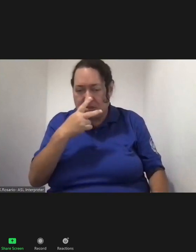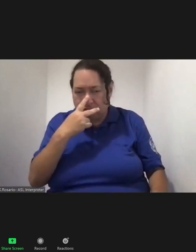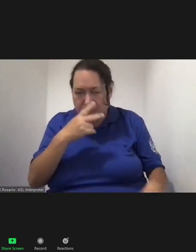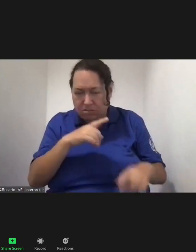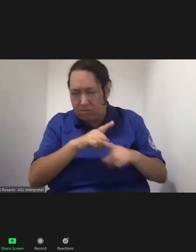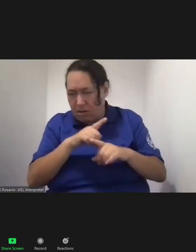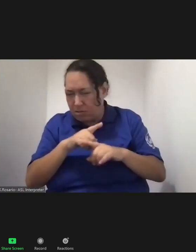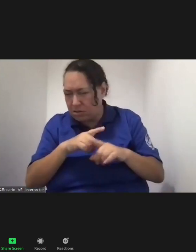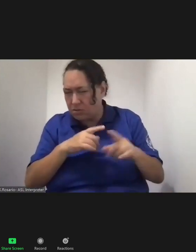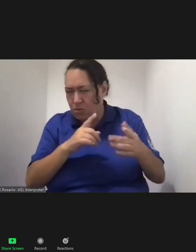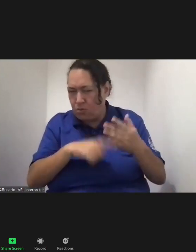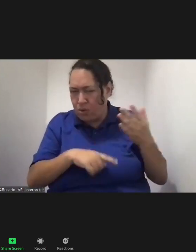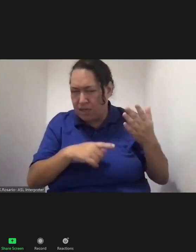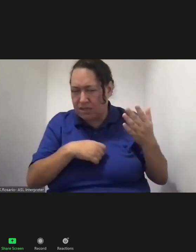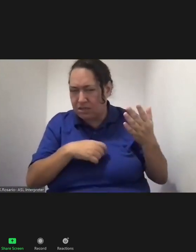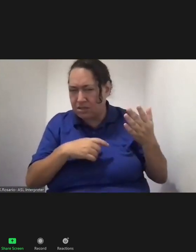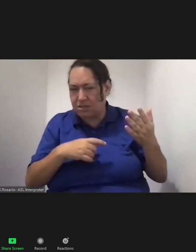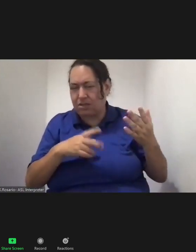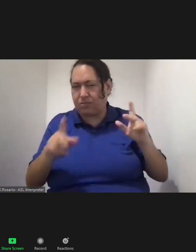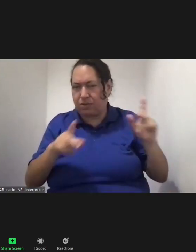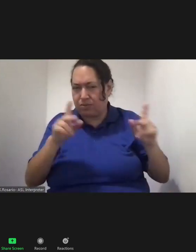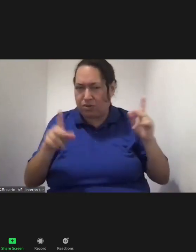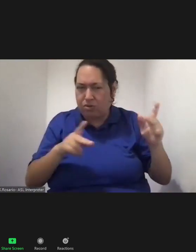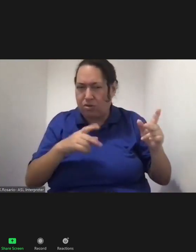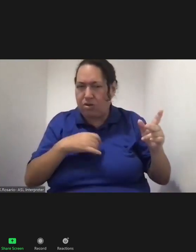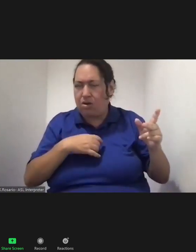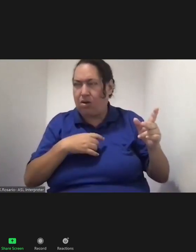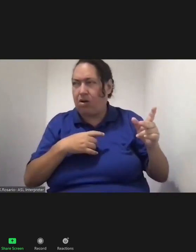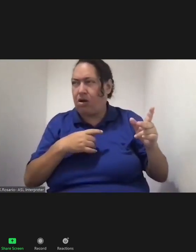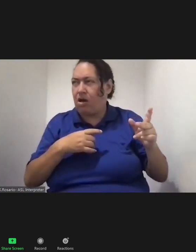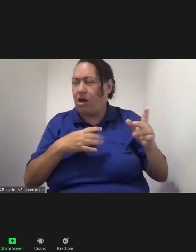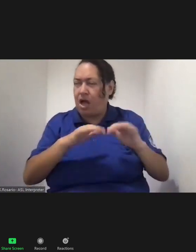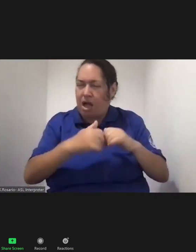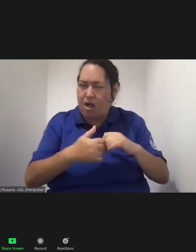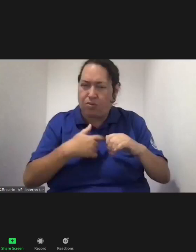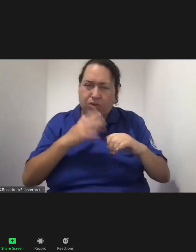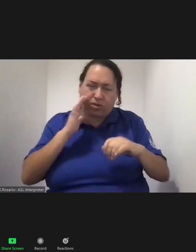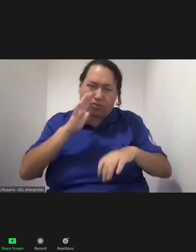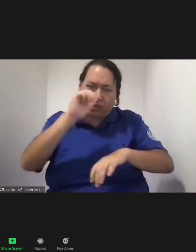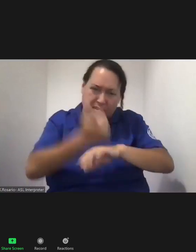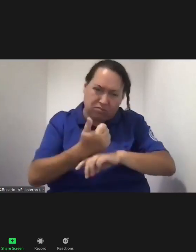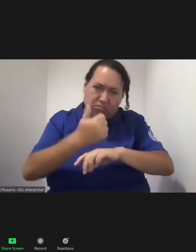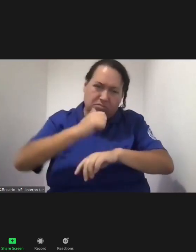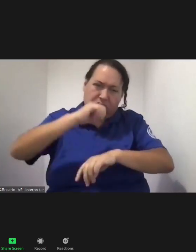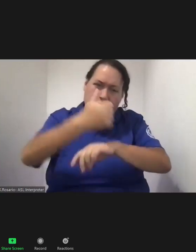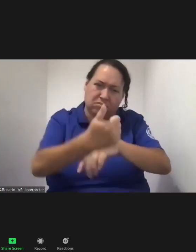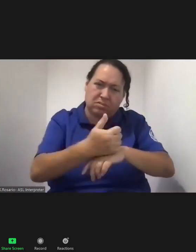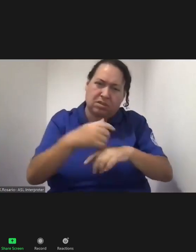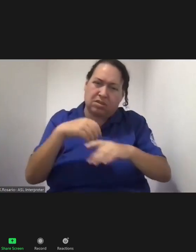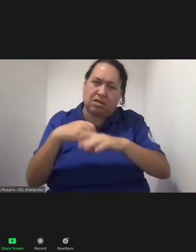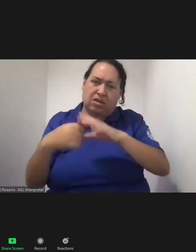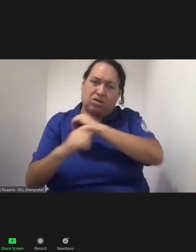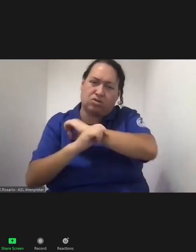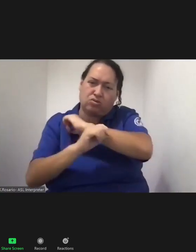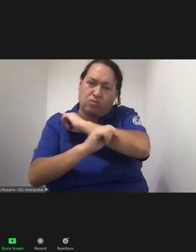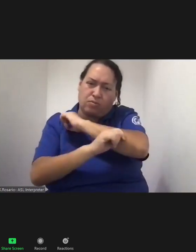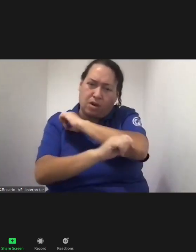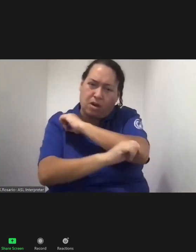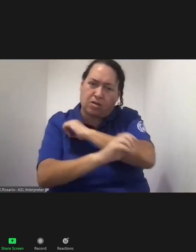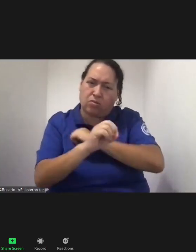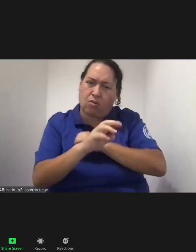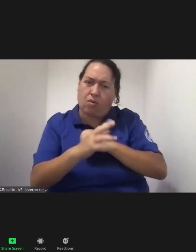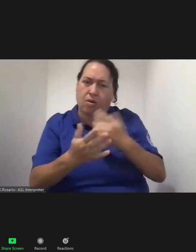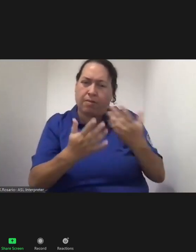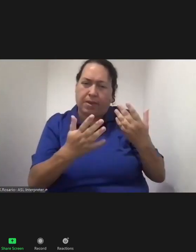be required to stand up these test sites, whether it be down at Tumon or would they be considered to